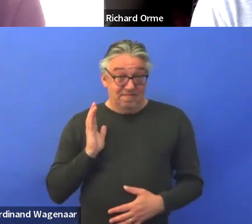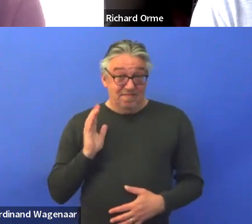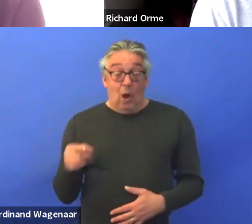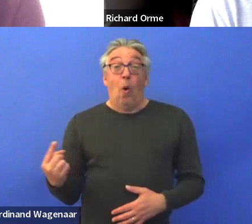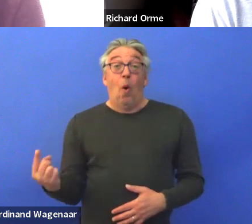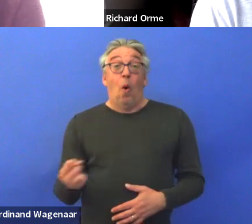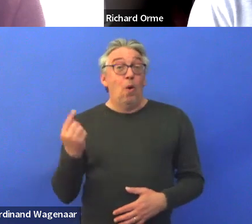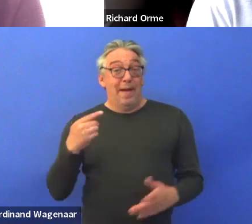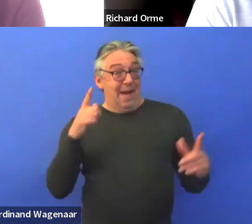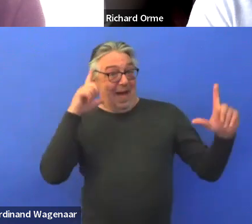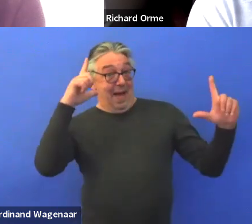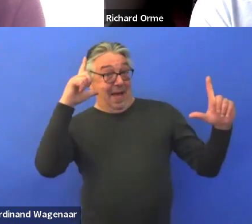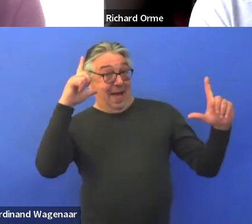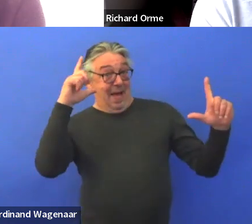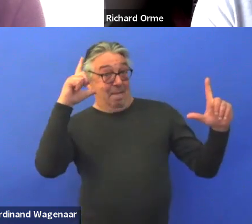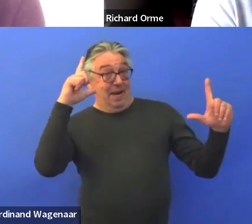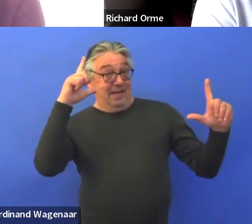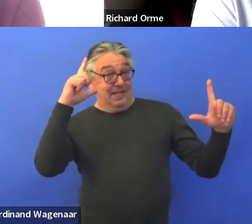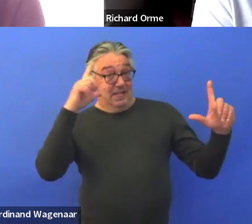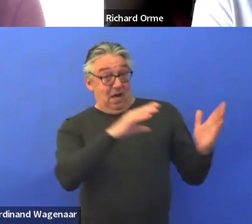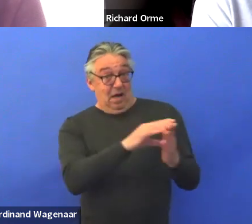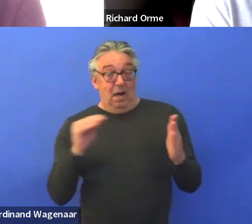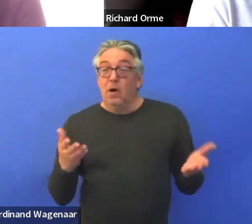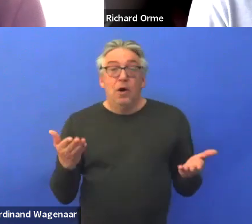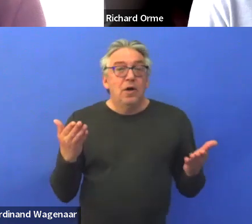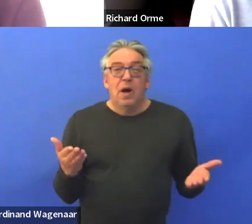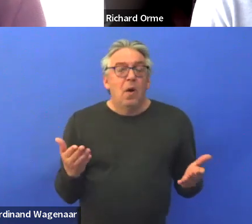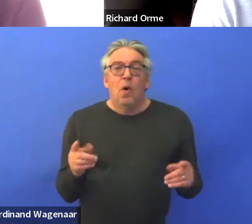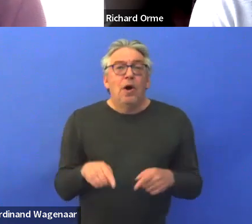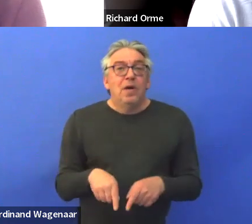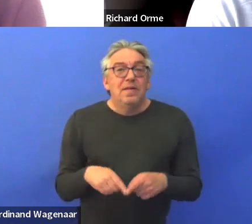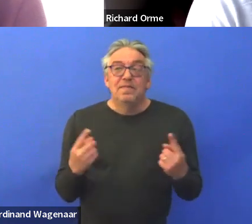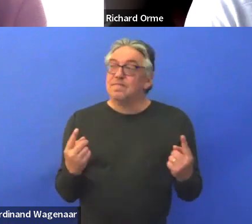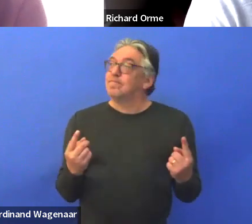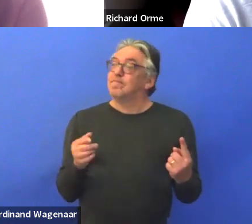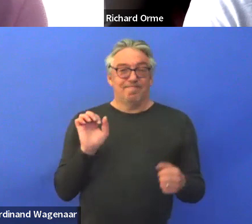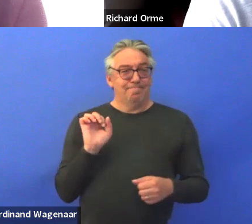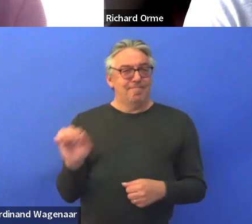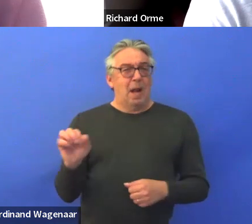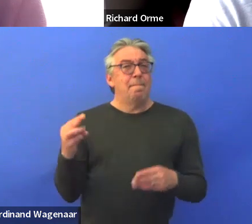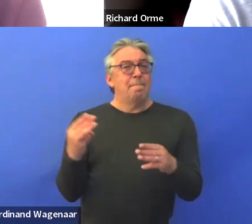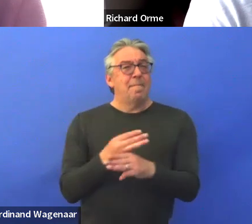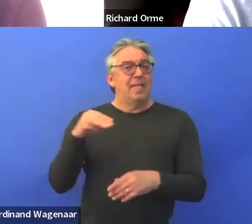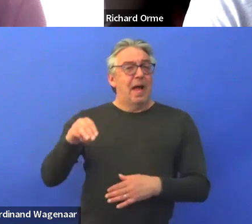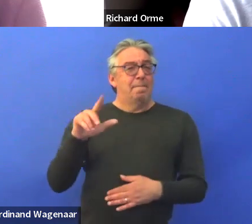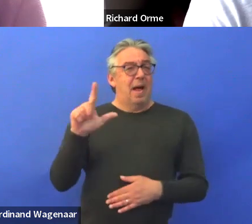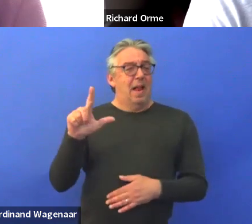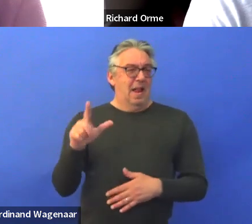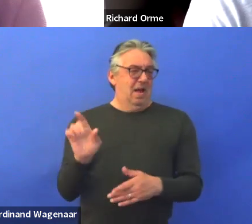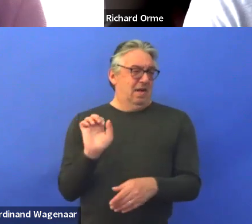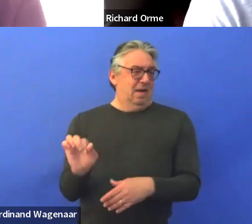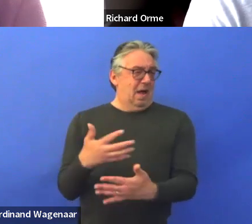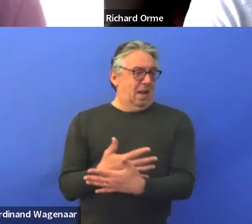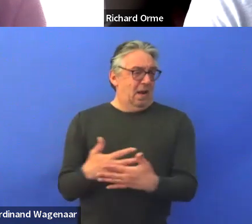expression. Now it's included and described in this language called MathML, and